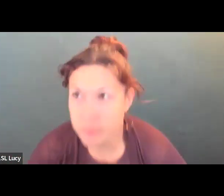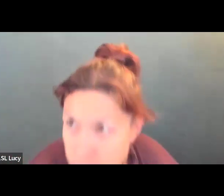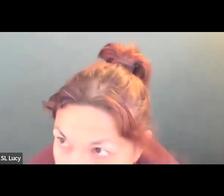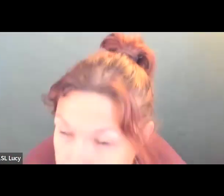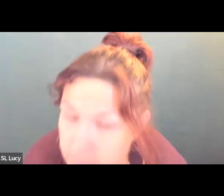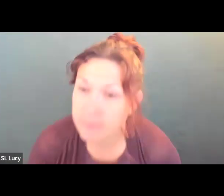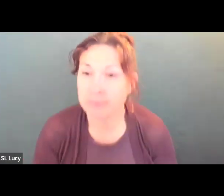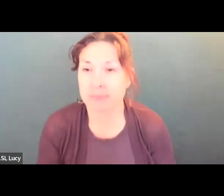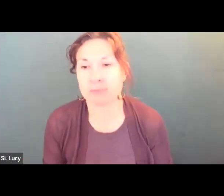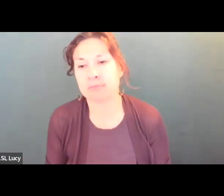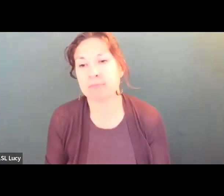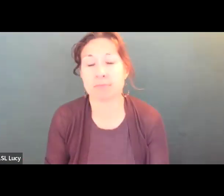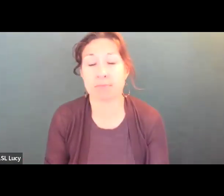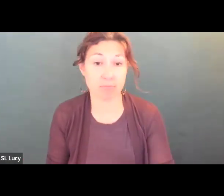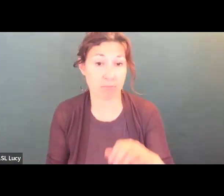Okay.